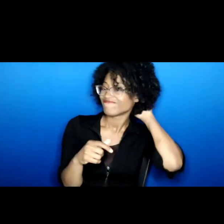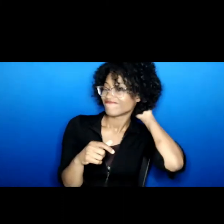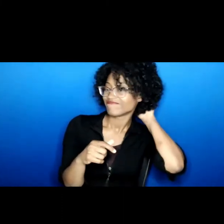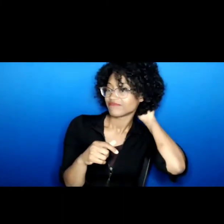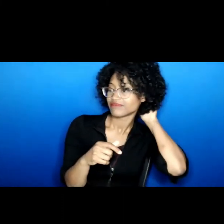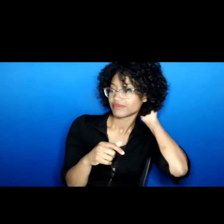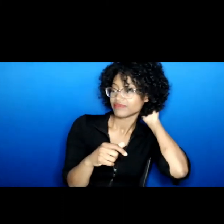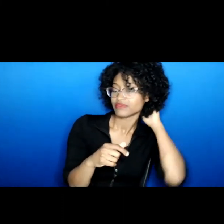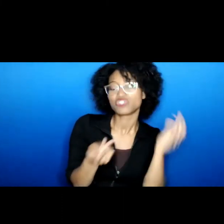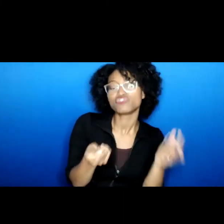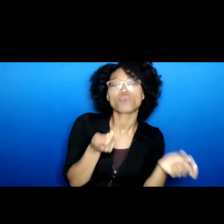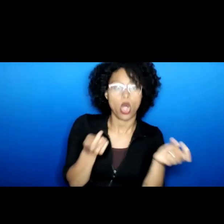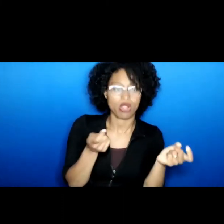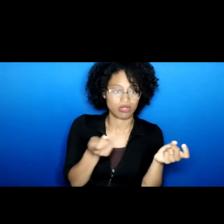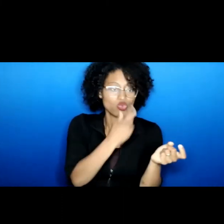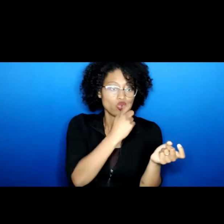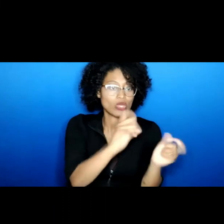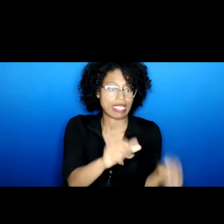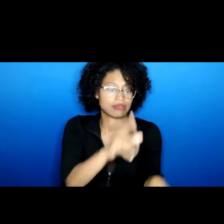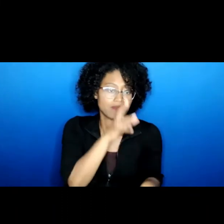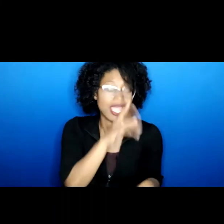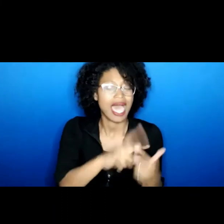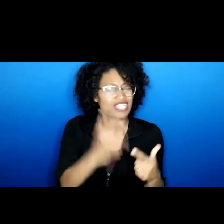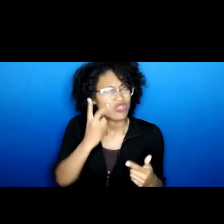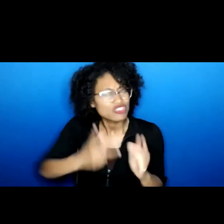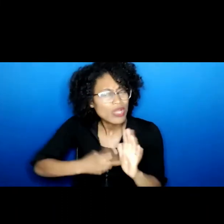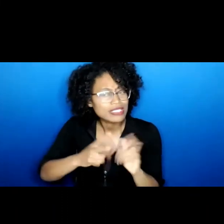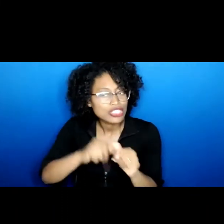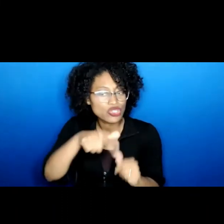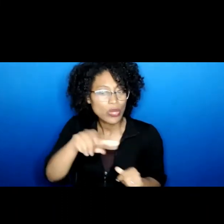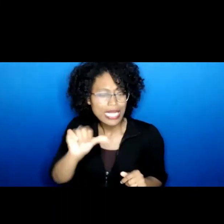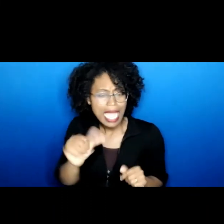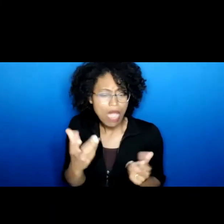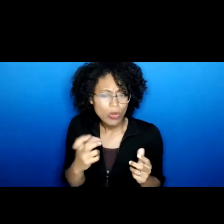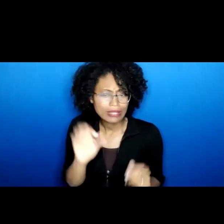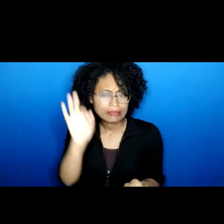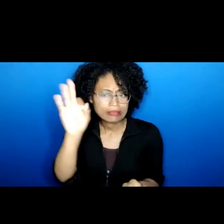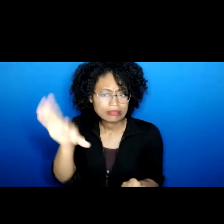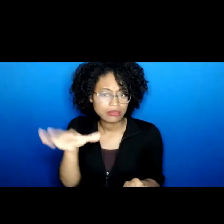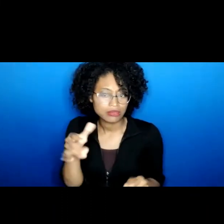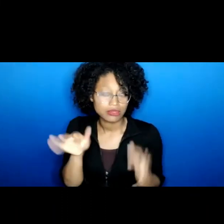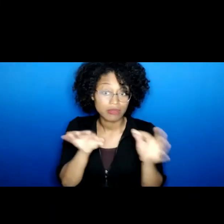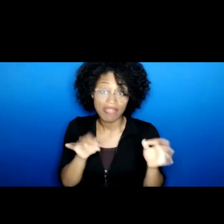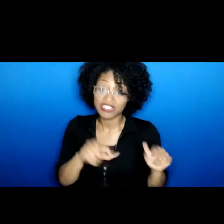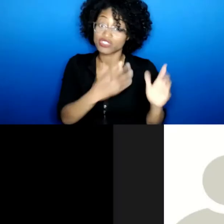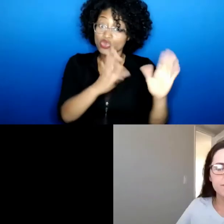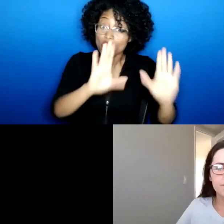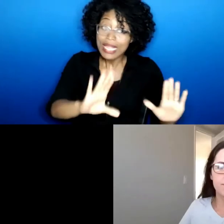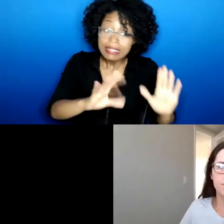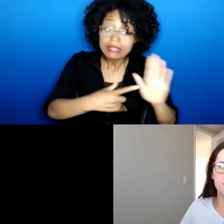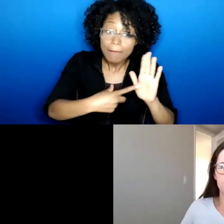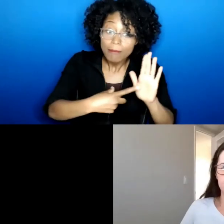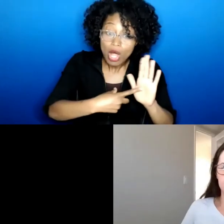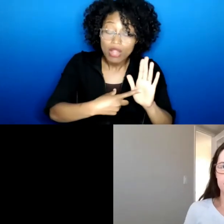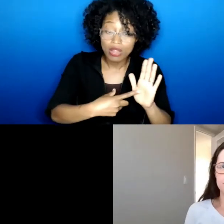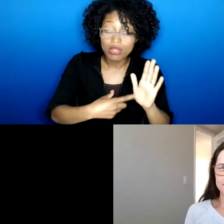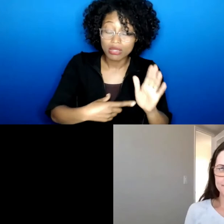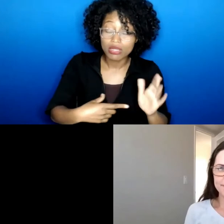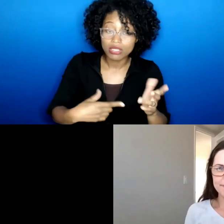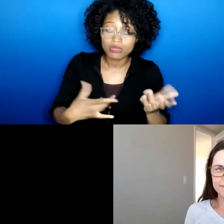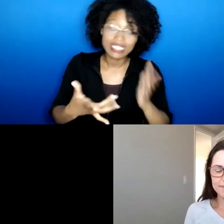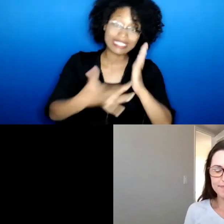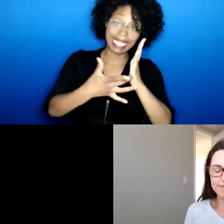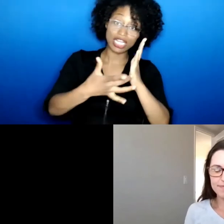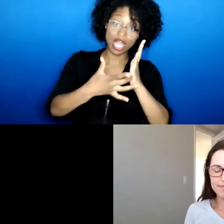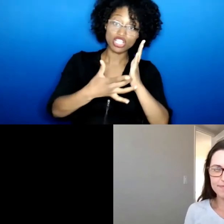at least twice in the Q&A, and I think this is a wonderful example where the technology is